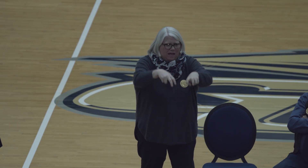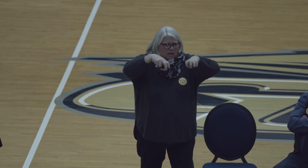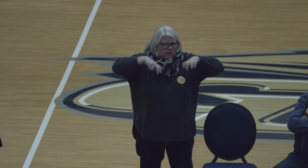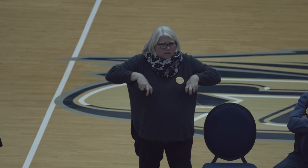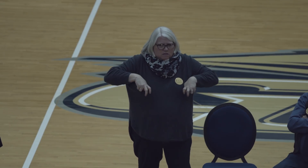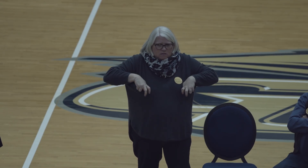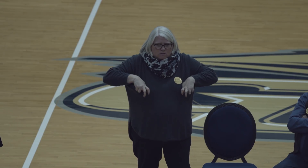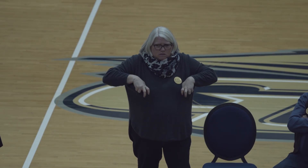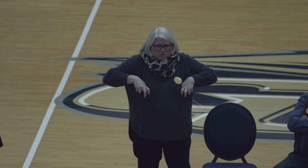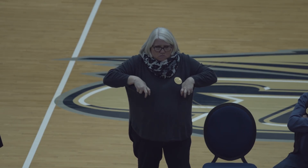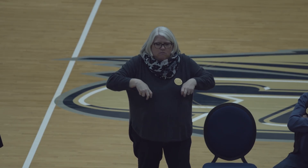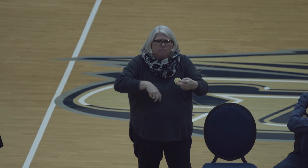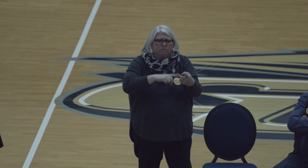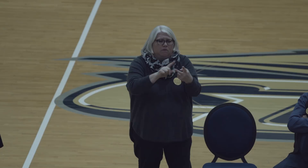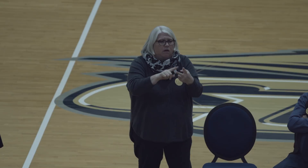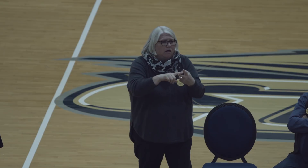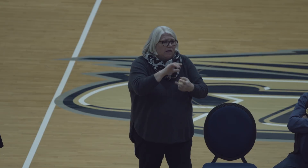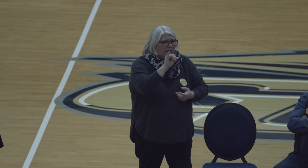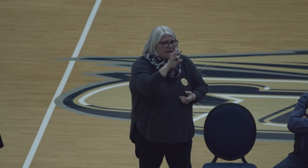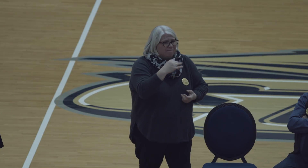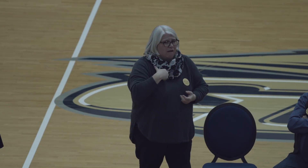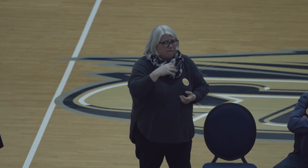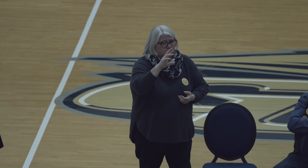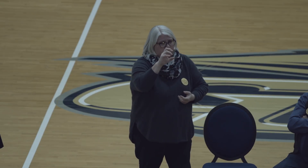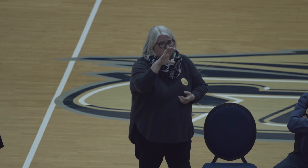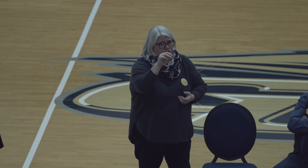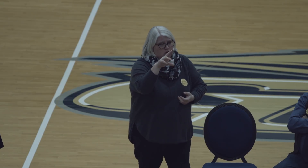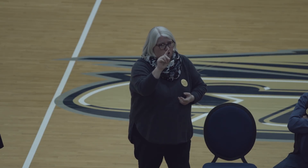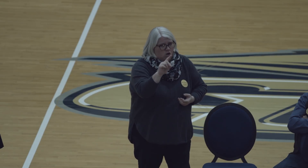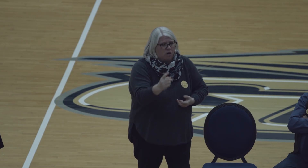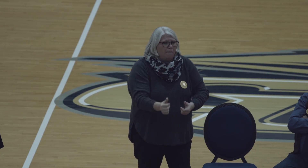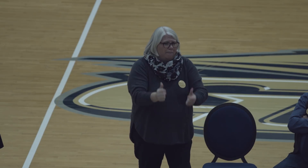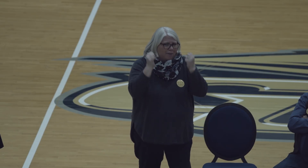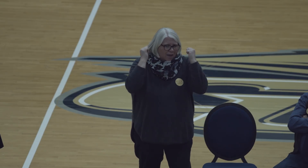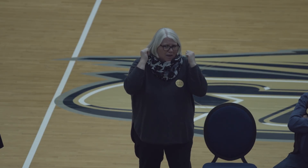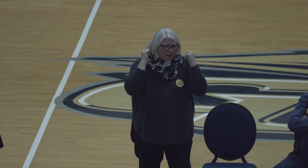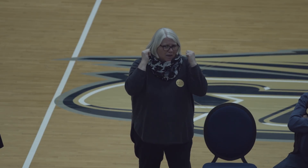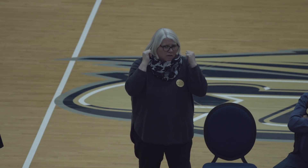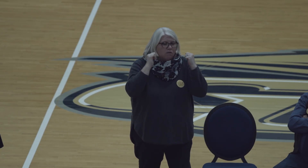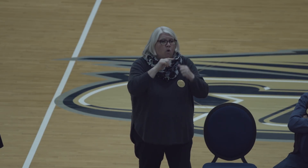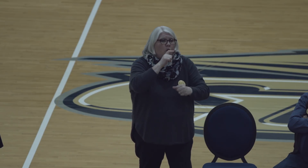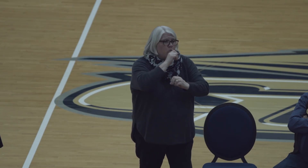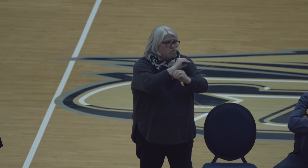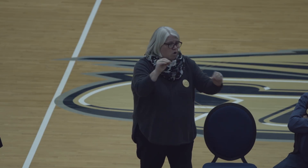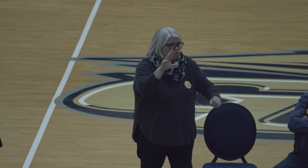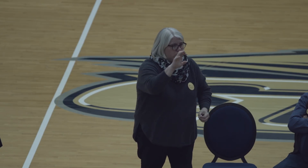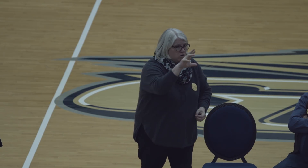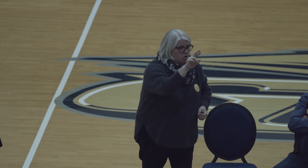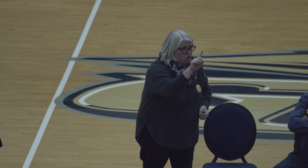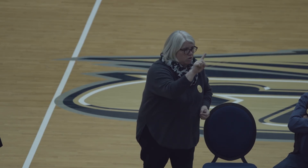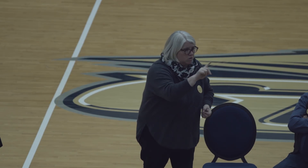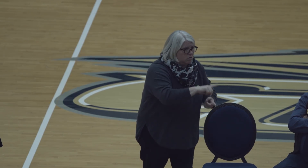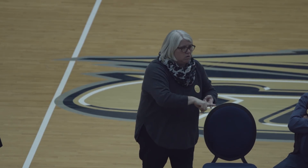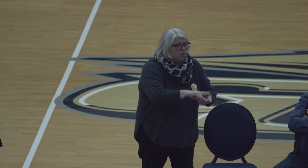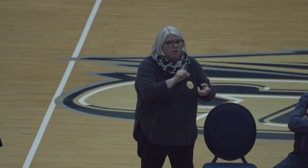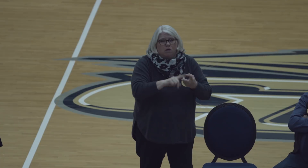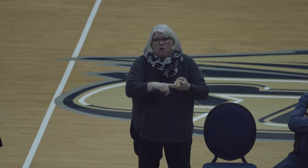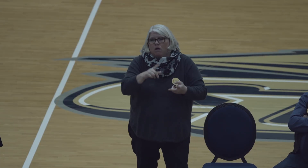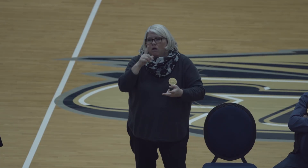an American citizen, you had to sit behind the American citizens to protect you. If you had a green card, you could go to the back.